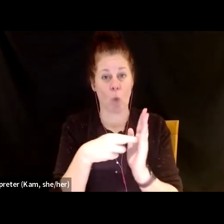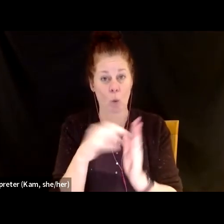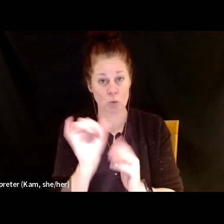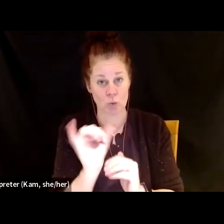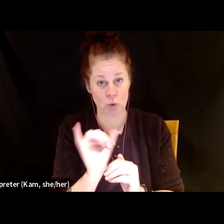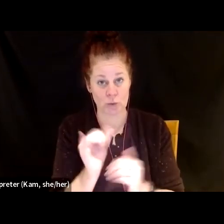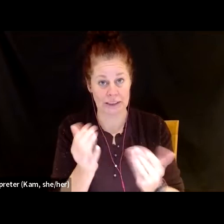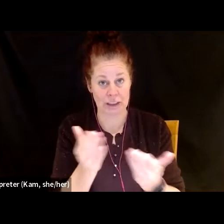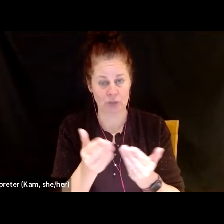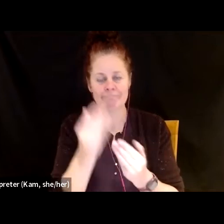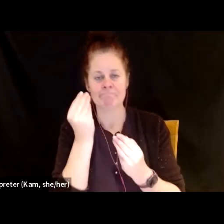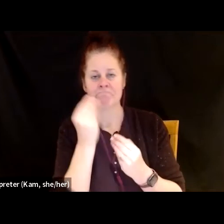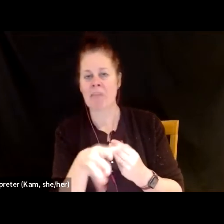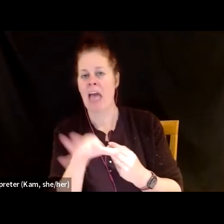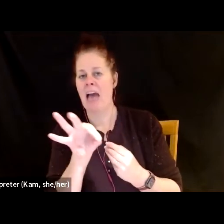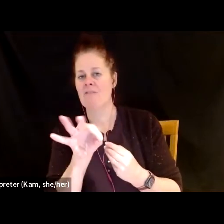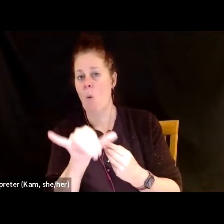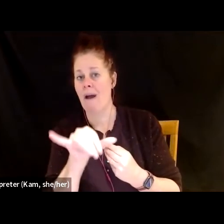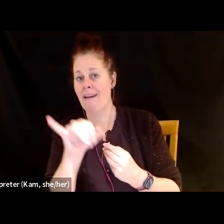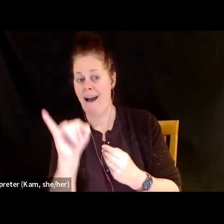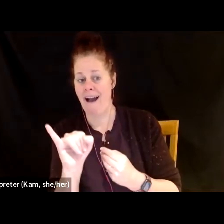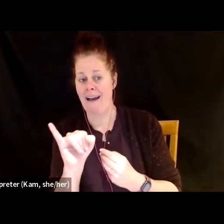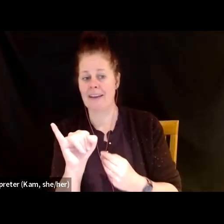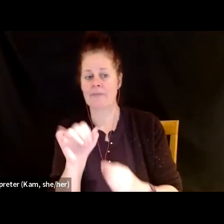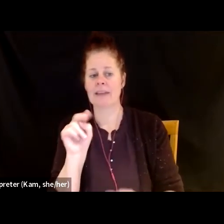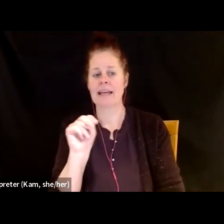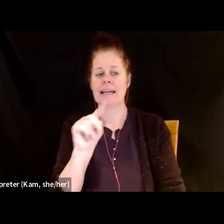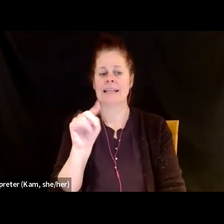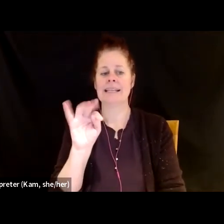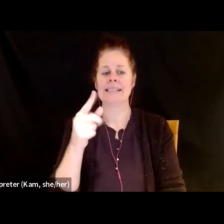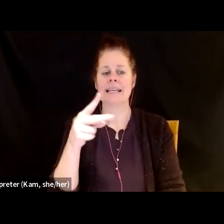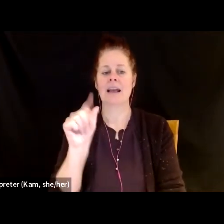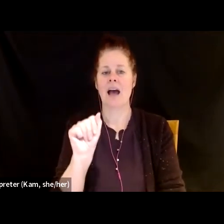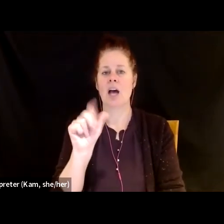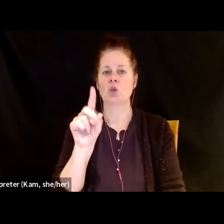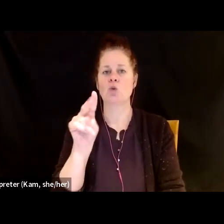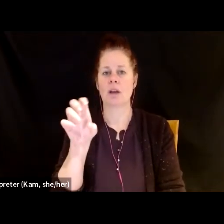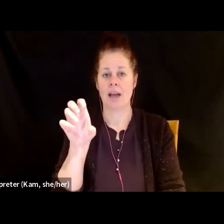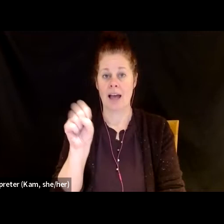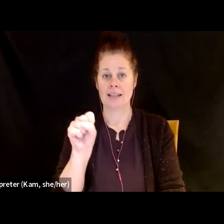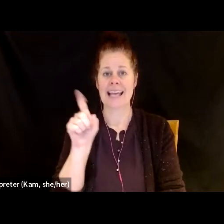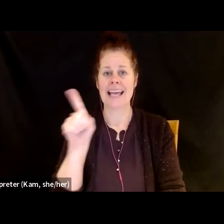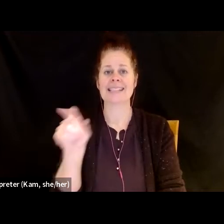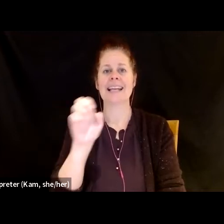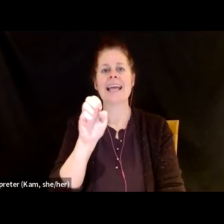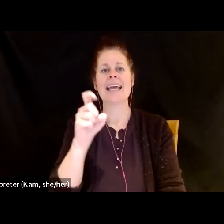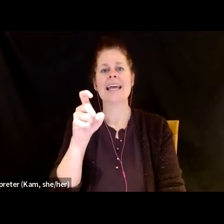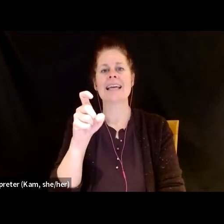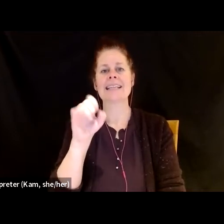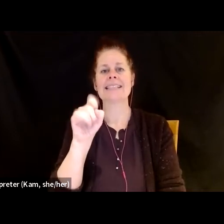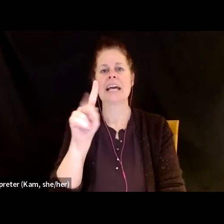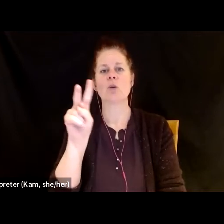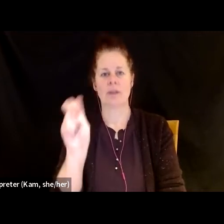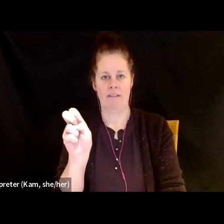Nzinga Dugas is an executive for the Umoja community, and the fall of 2022 will